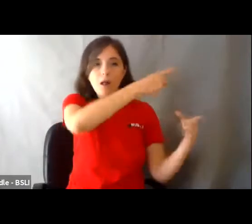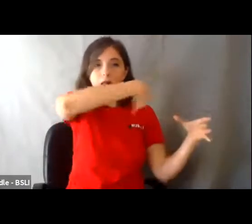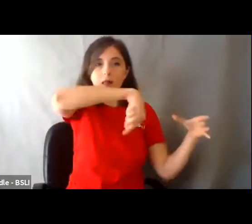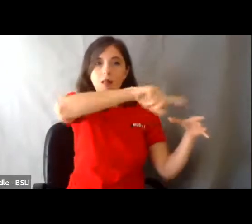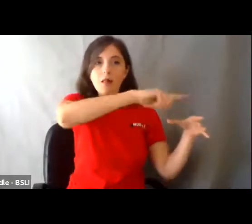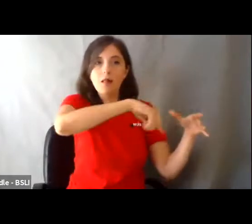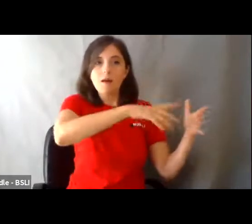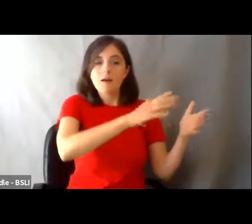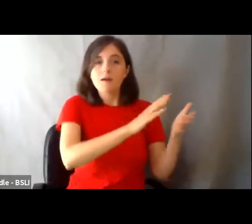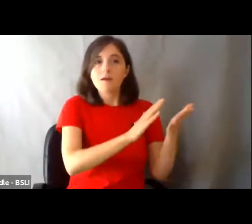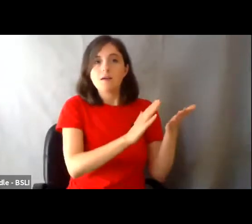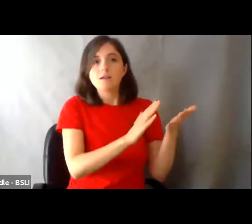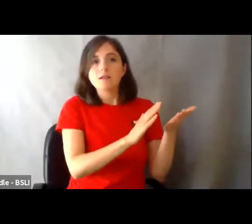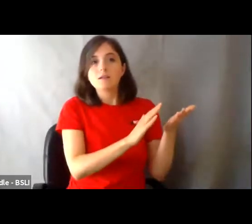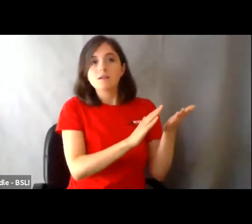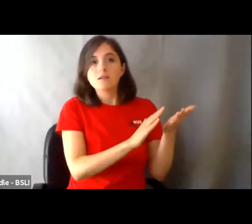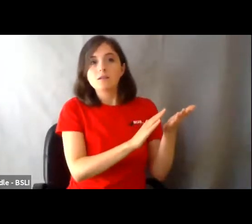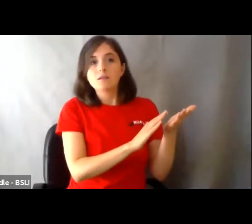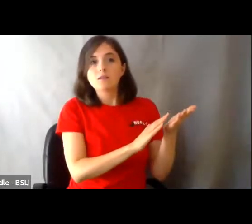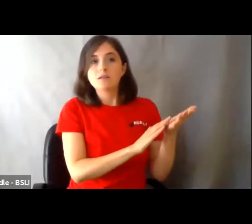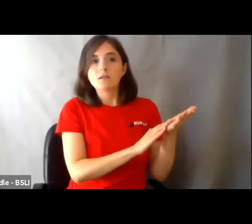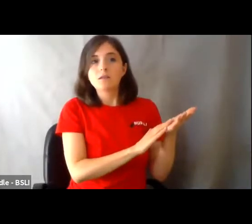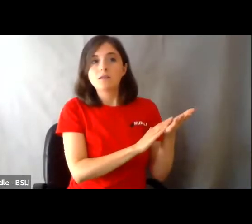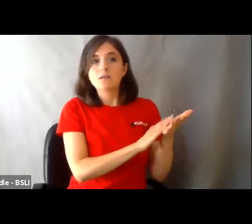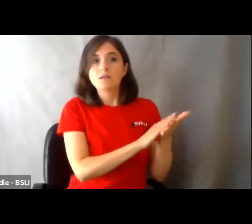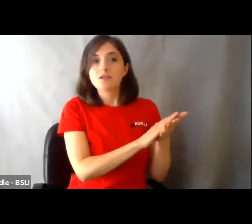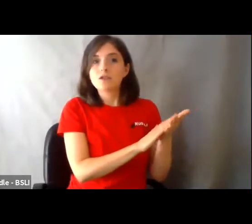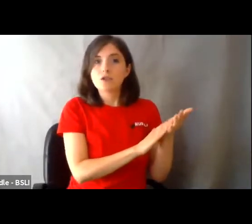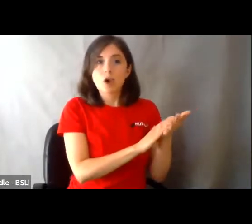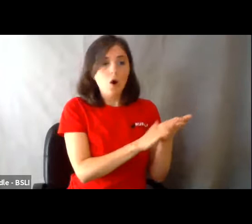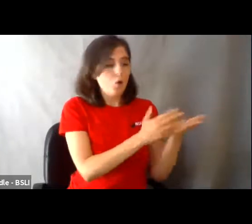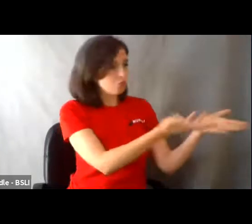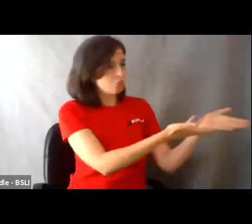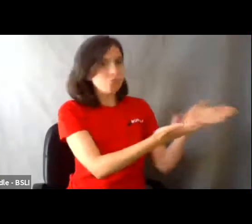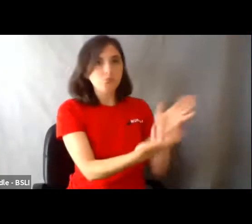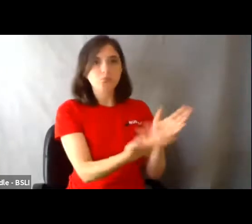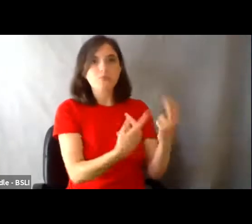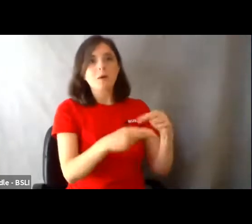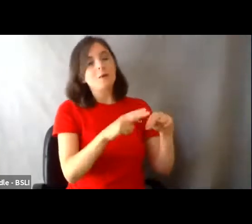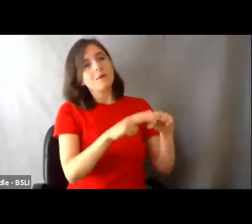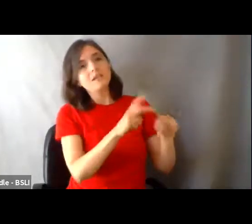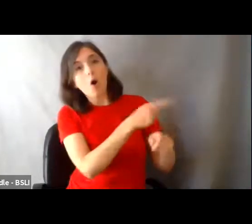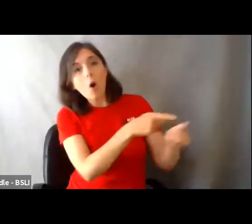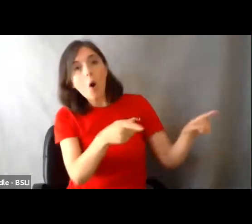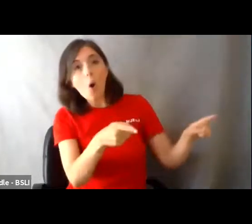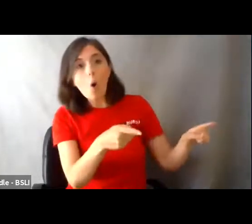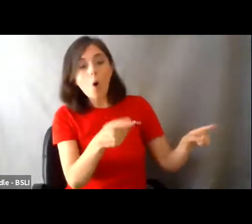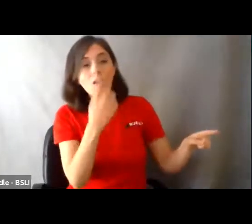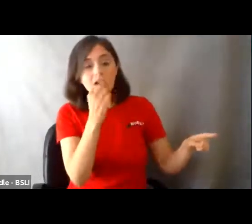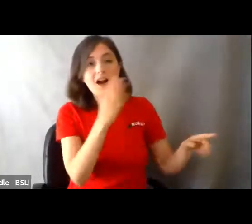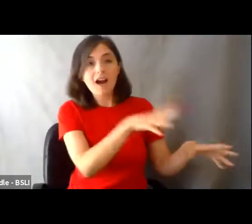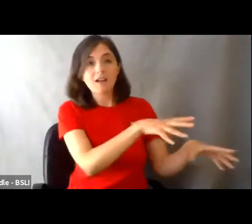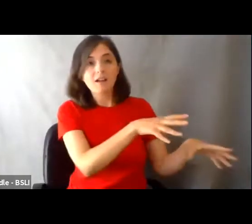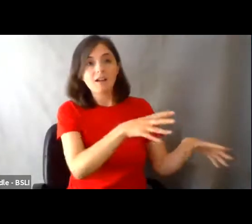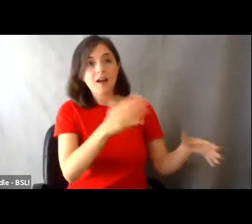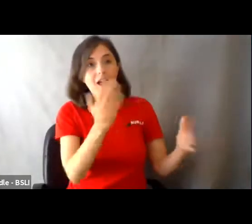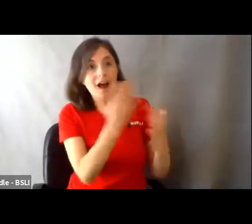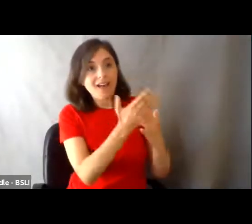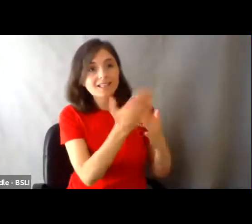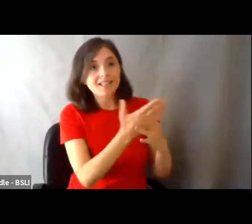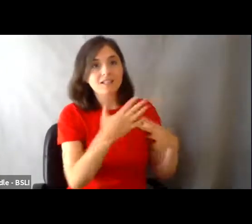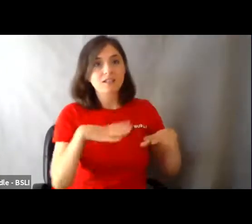therefore should be, you know, should be able to provide us with the things that we need to survive for free. It's a very